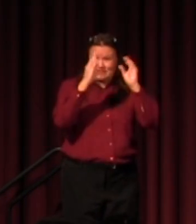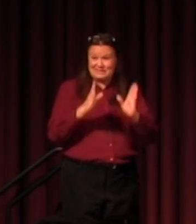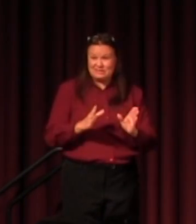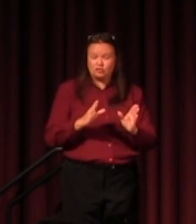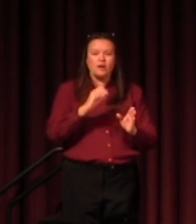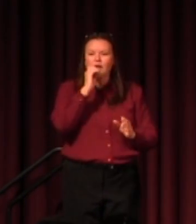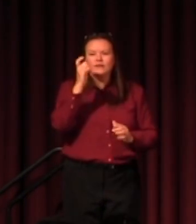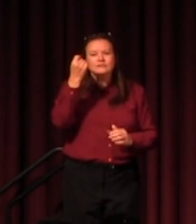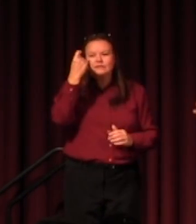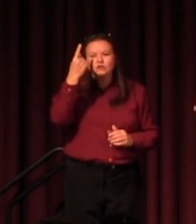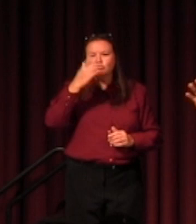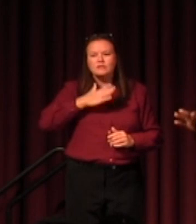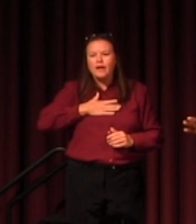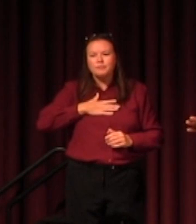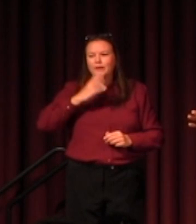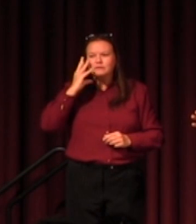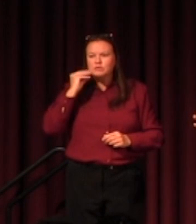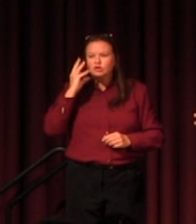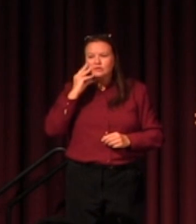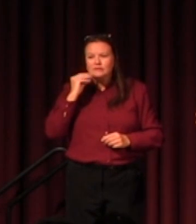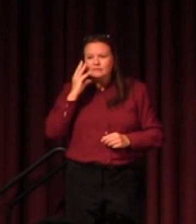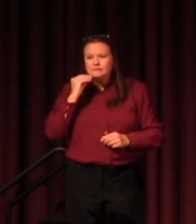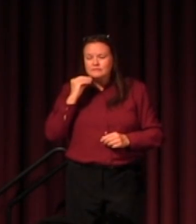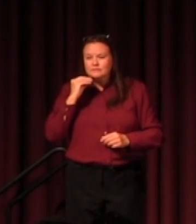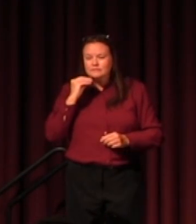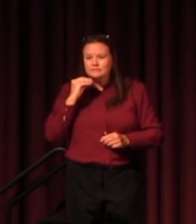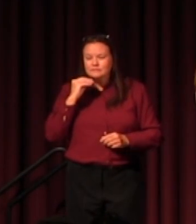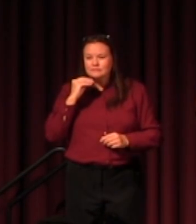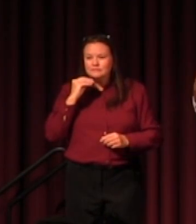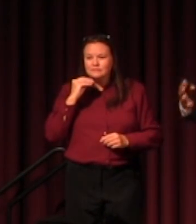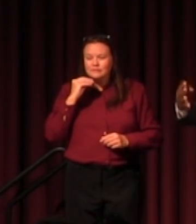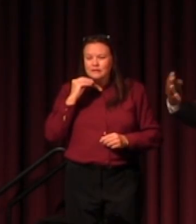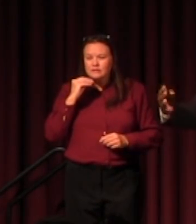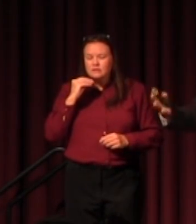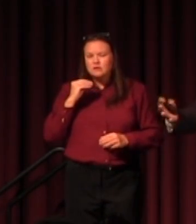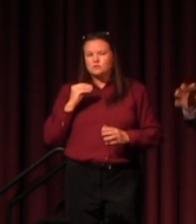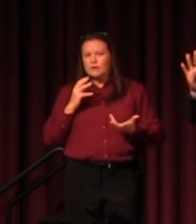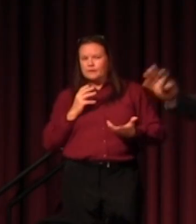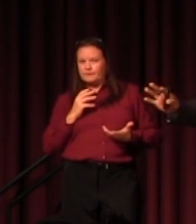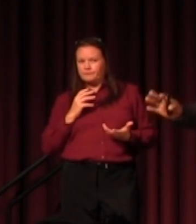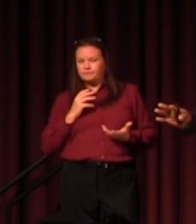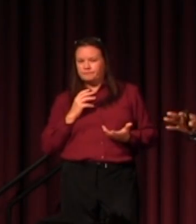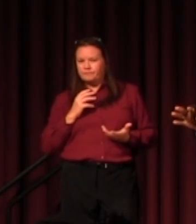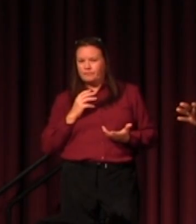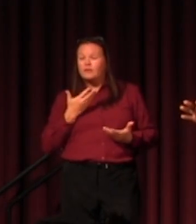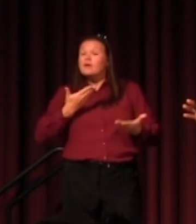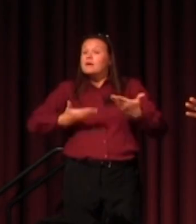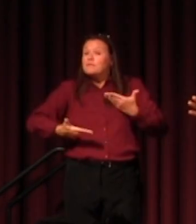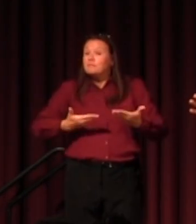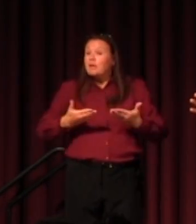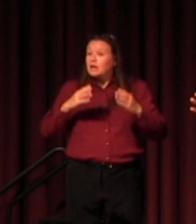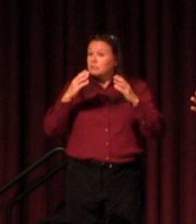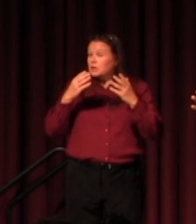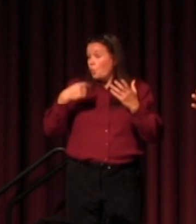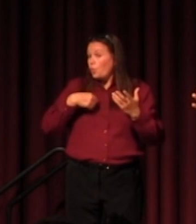At best, we make accommodations for them by having a different kind of pair of scissors someplace else.